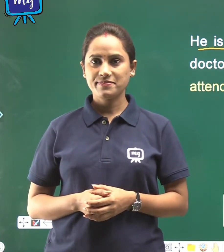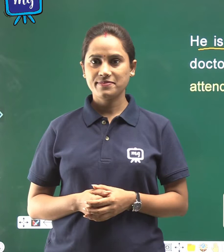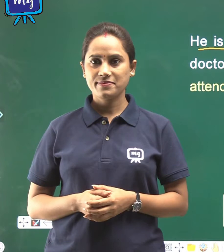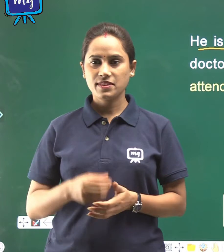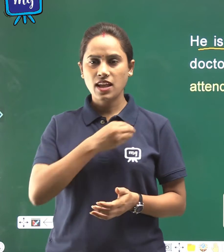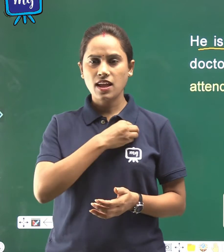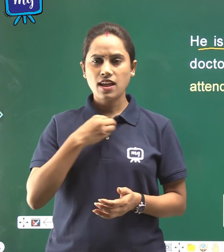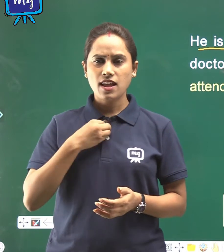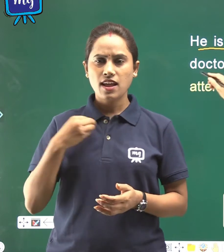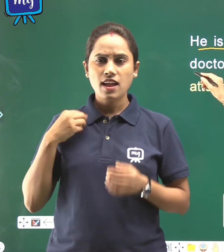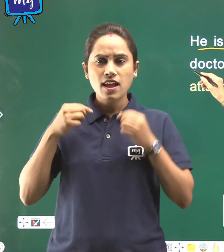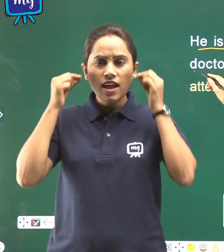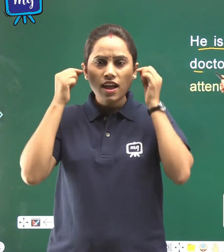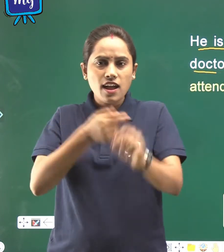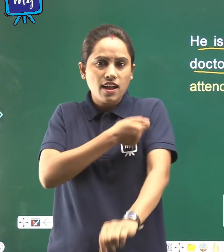the doctor